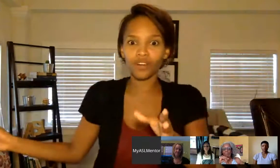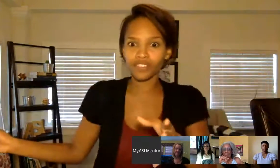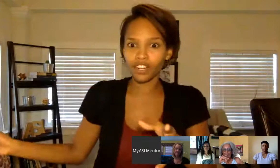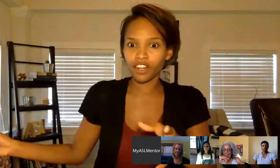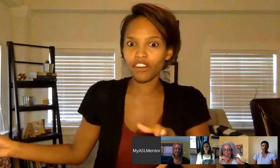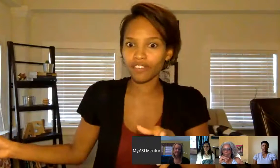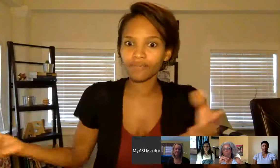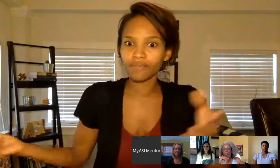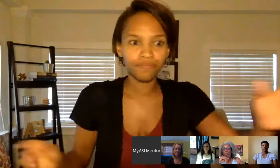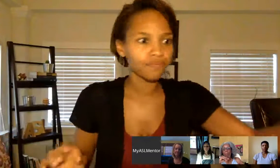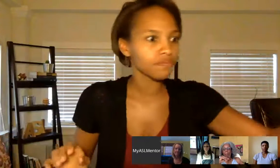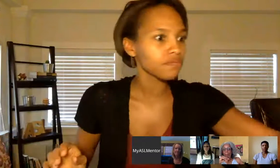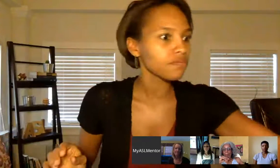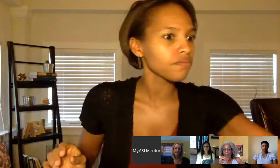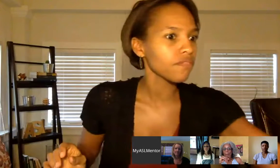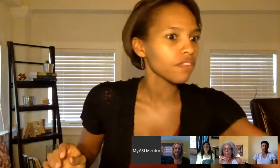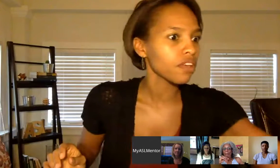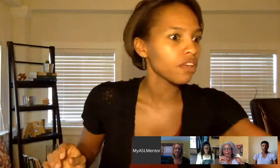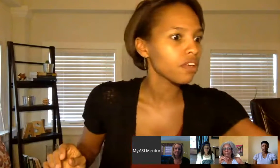versus the ones that are.